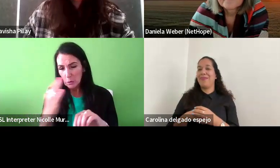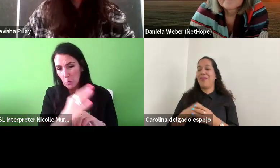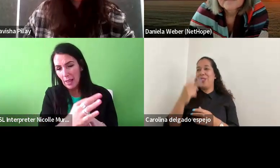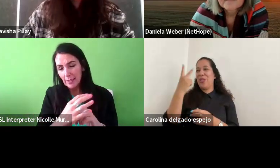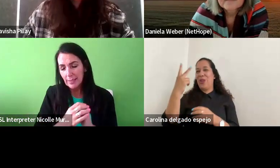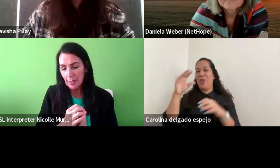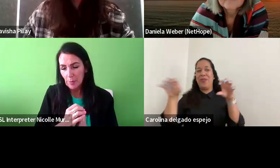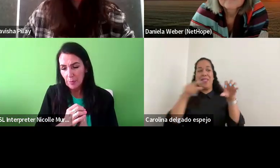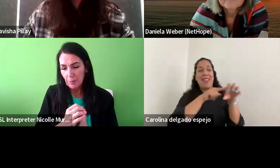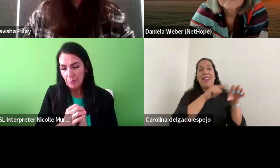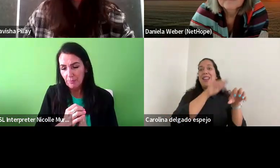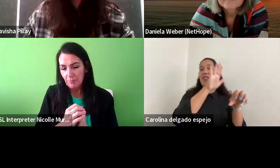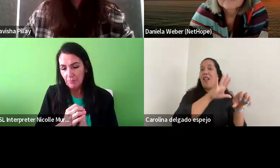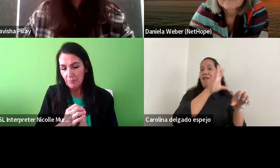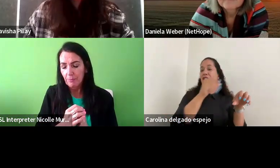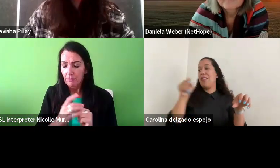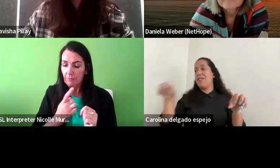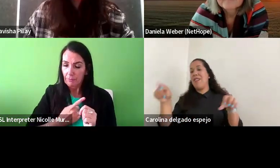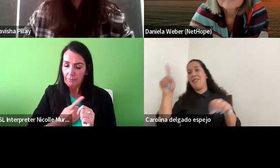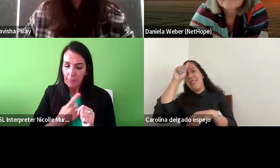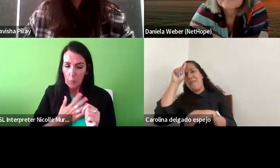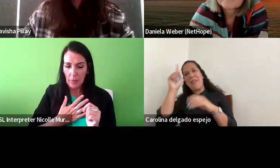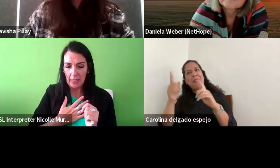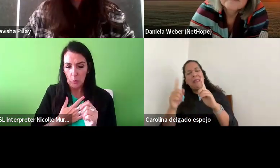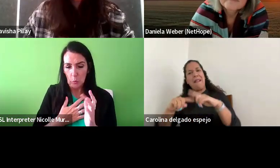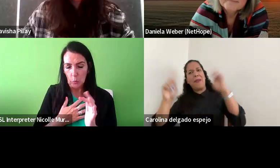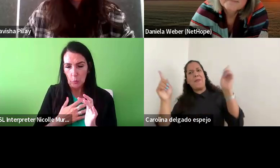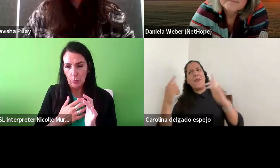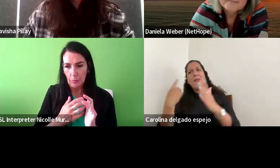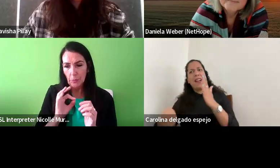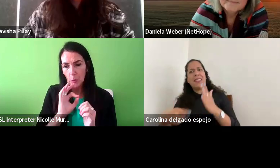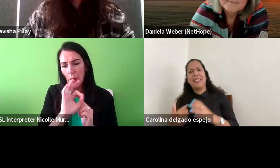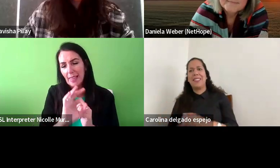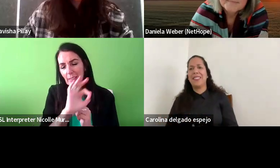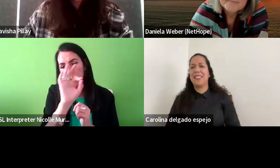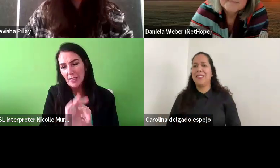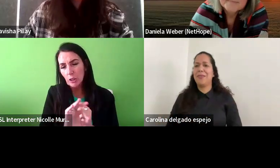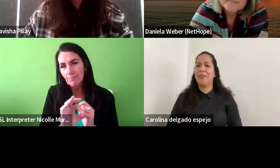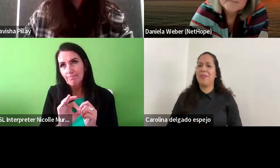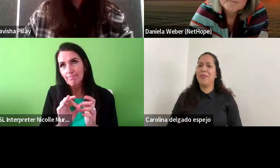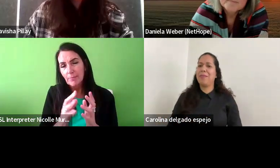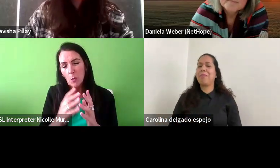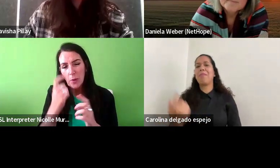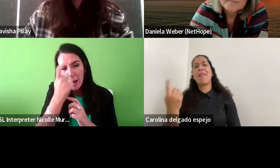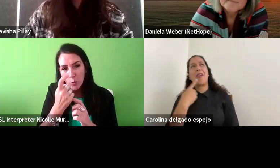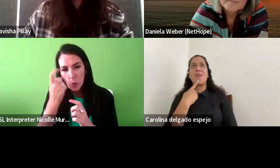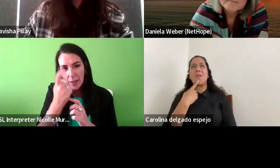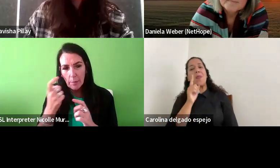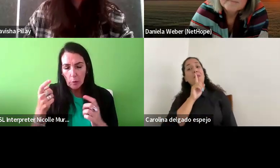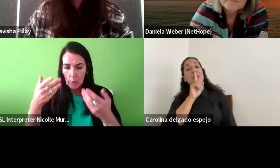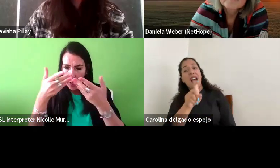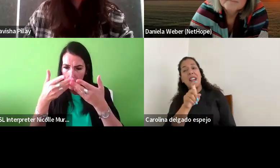that was posed, and I would like to pose it in a way that makes us think about public